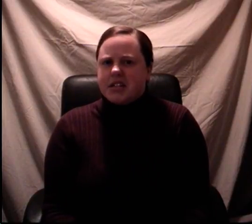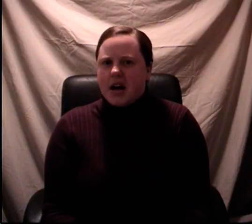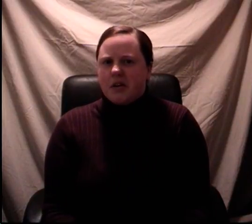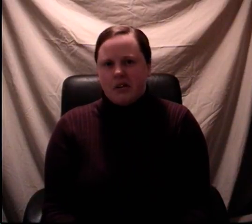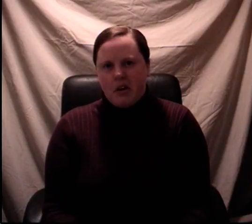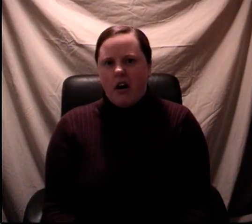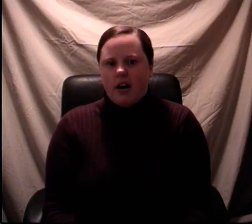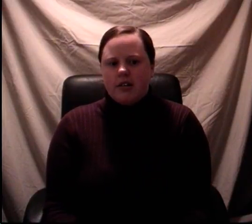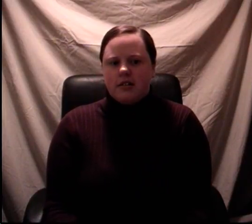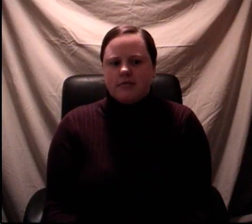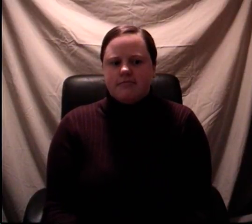down on God.